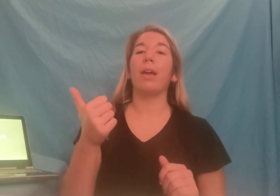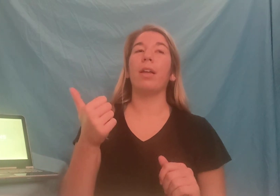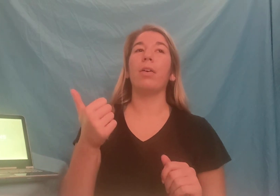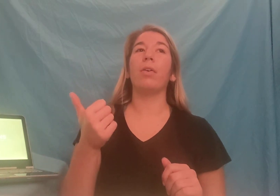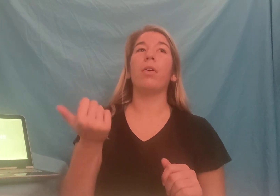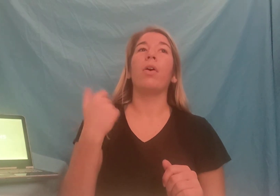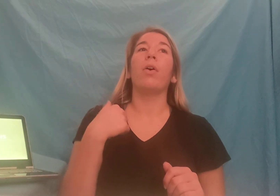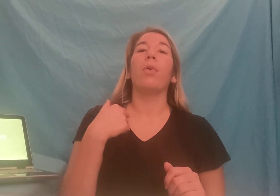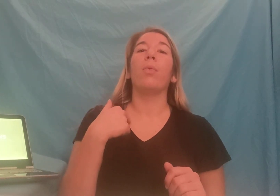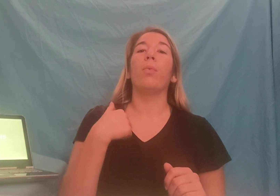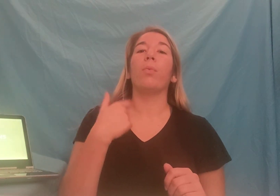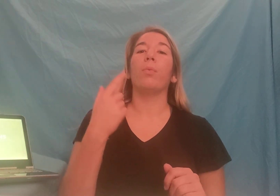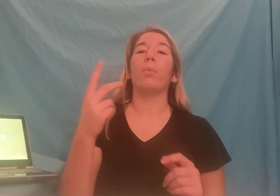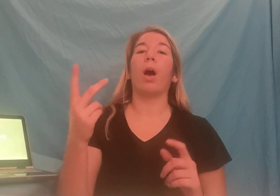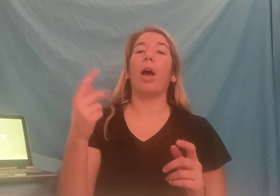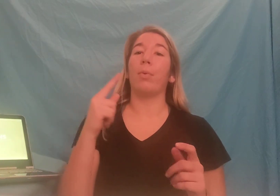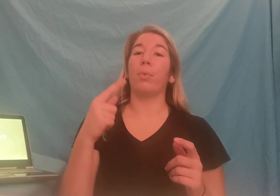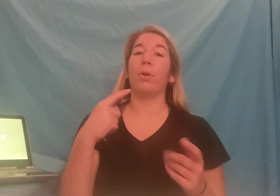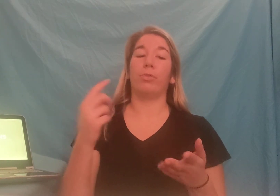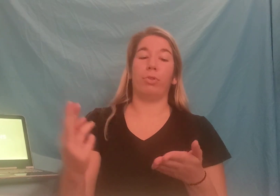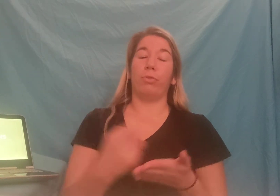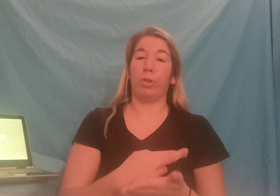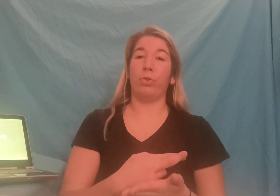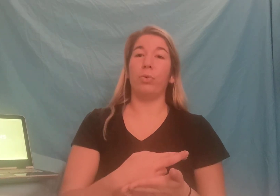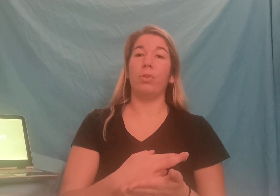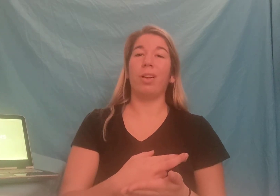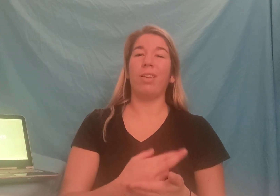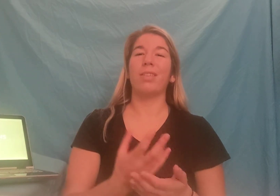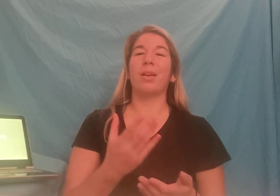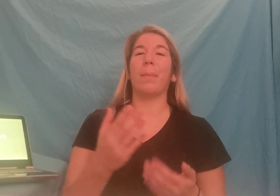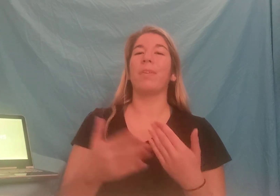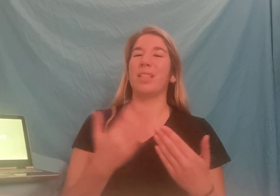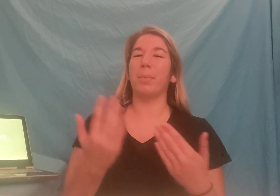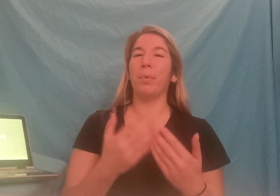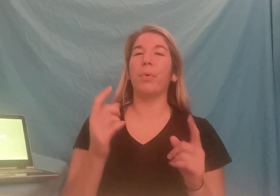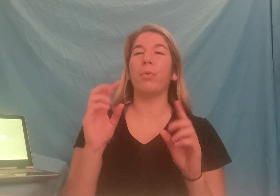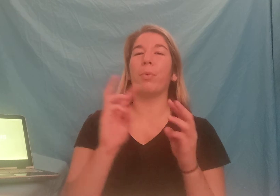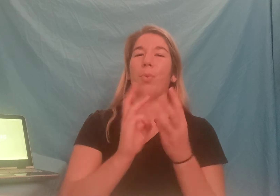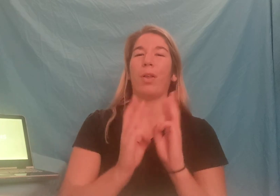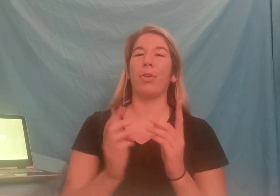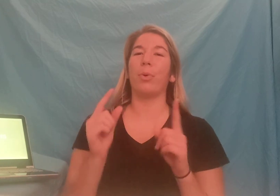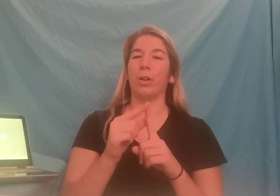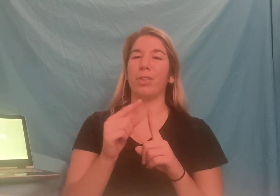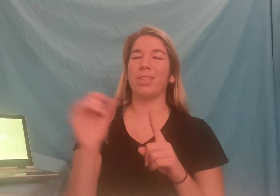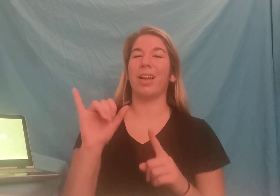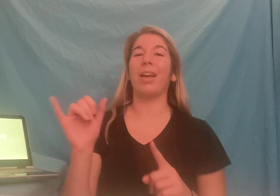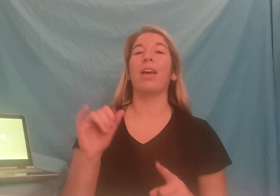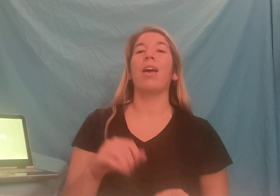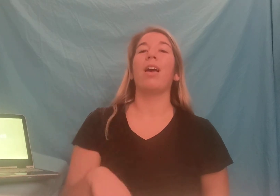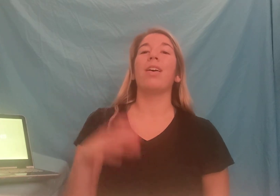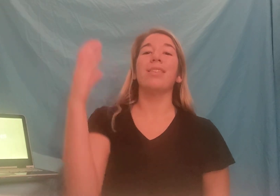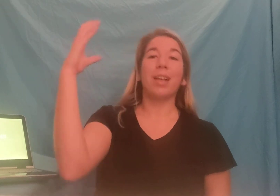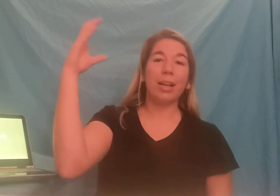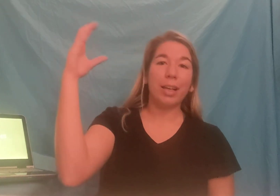Then I would review some simple weather words like